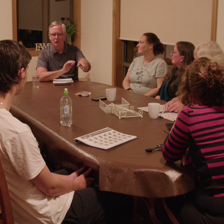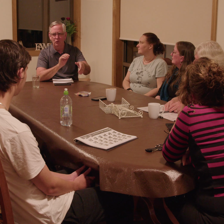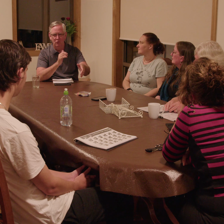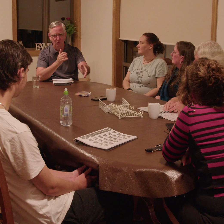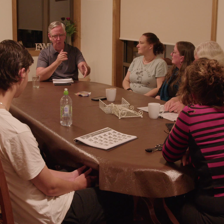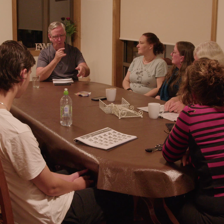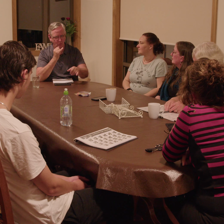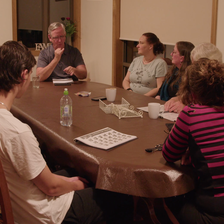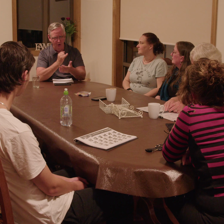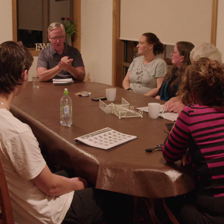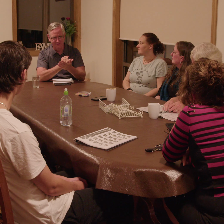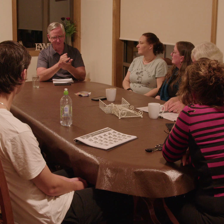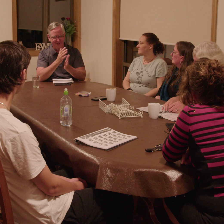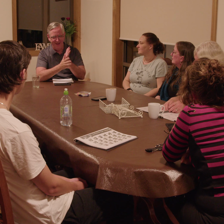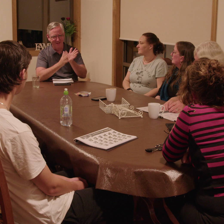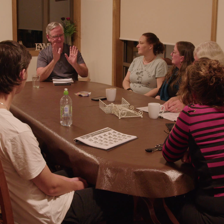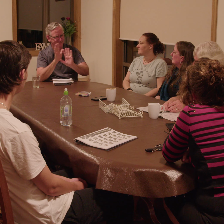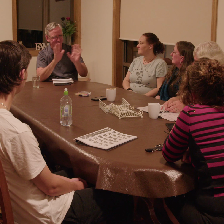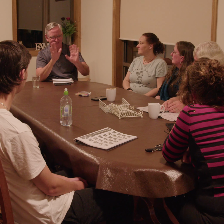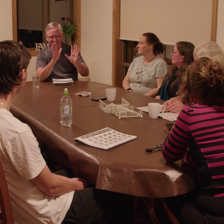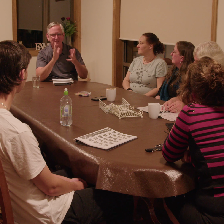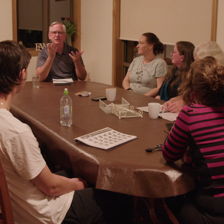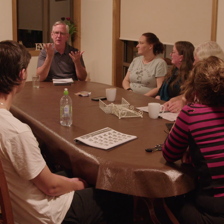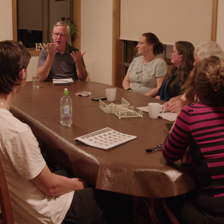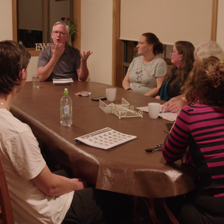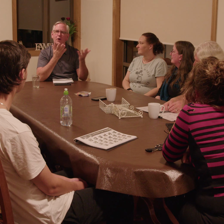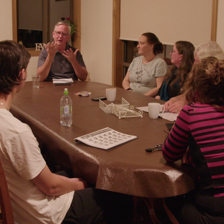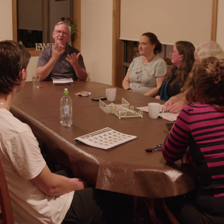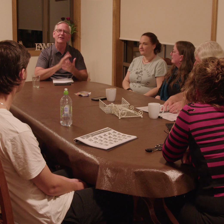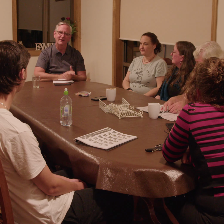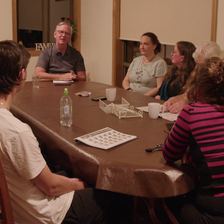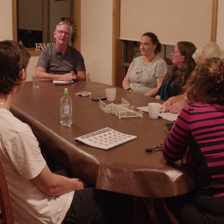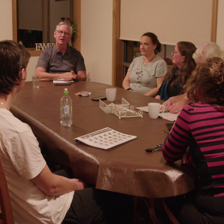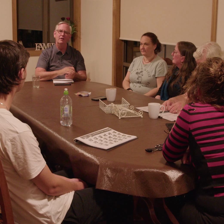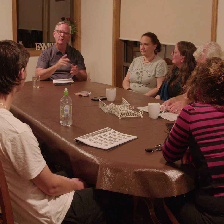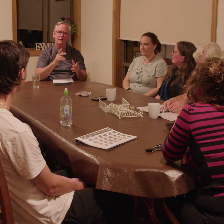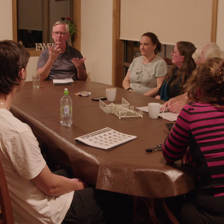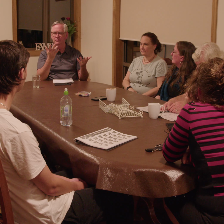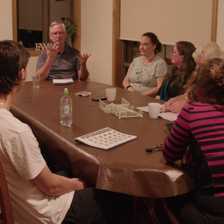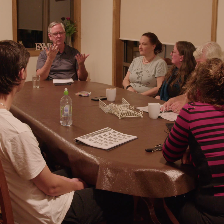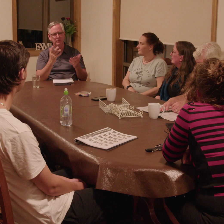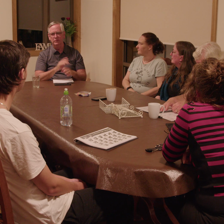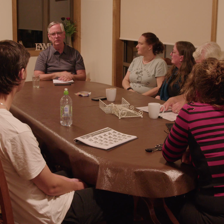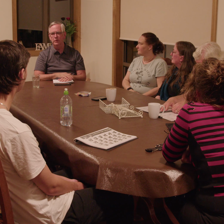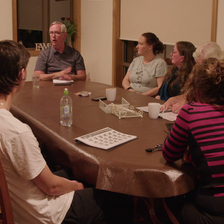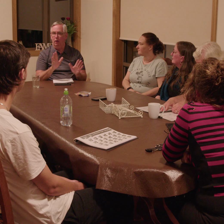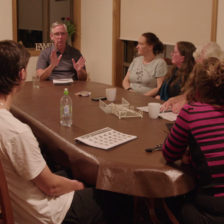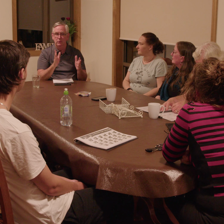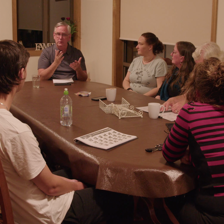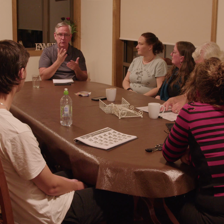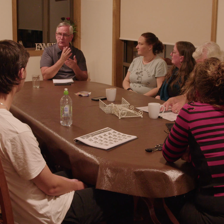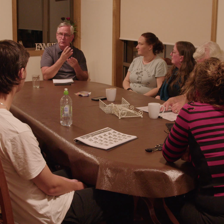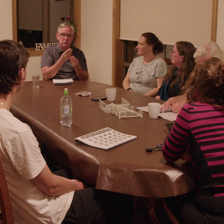don't really know. They don't really know. They may even know wrong signs themselves. So that can happen.